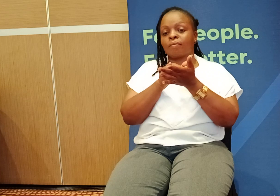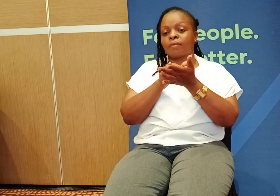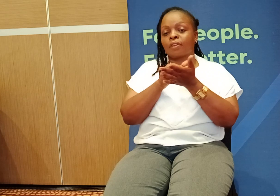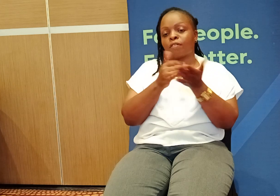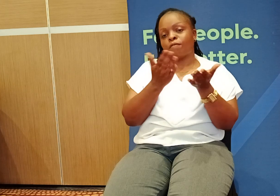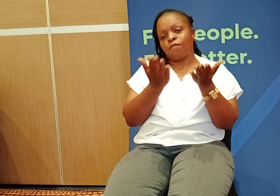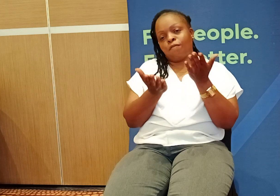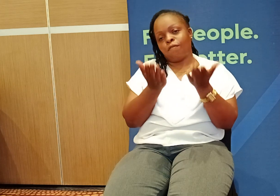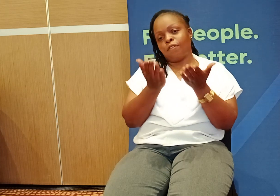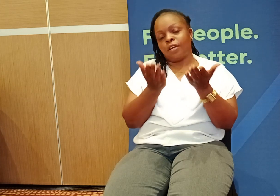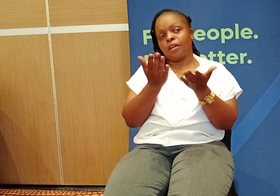powerful slide.